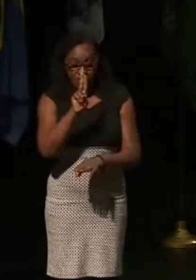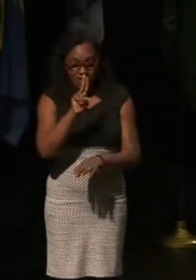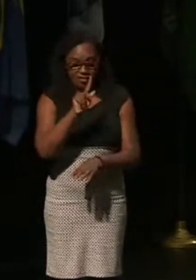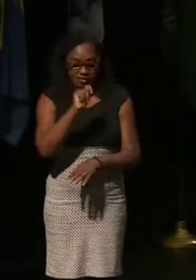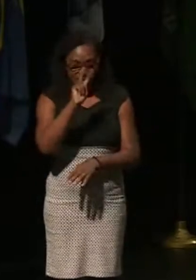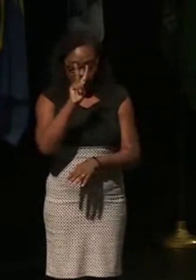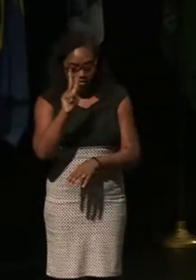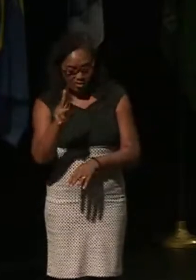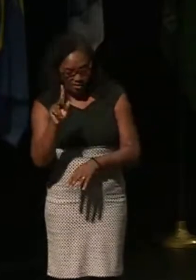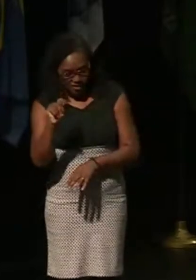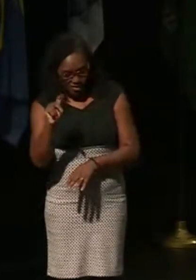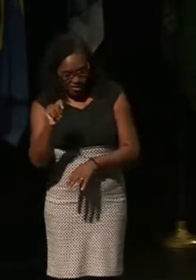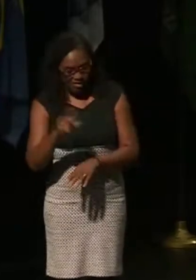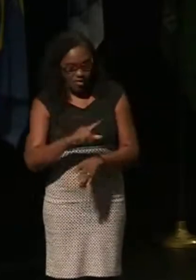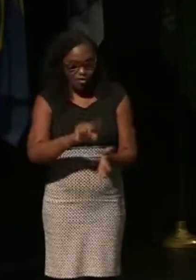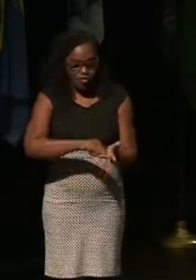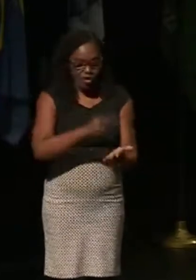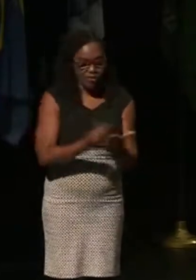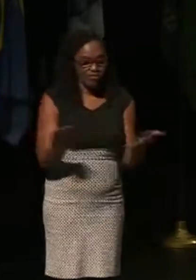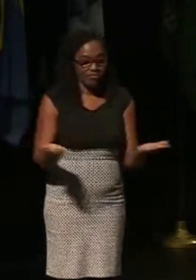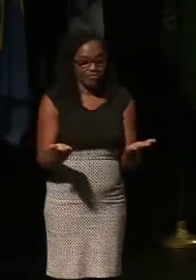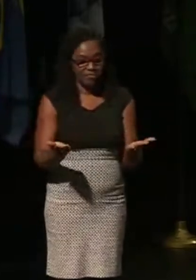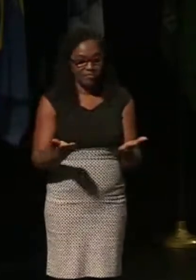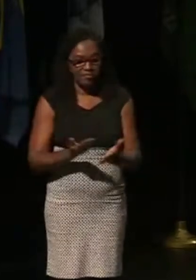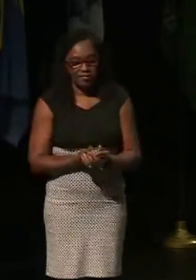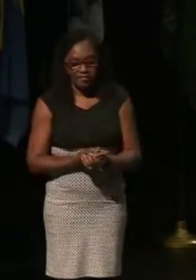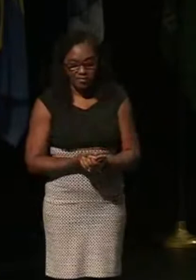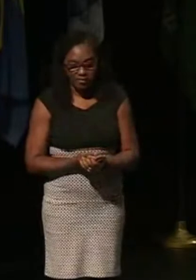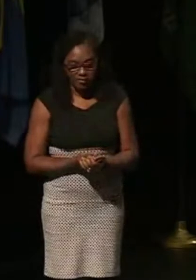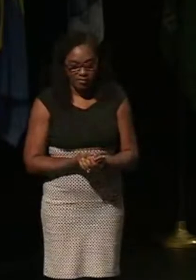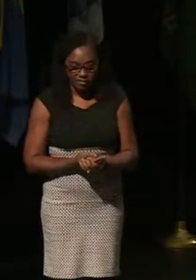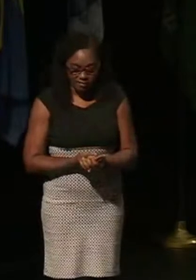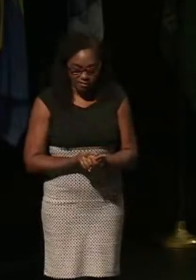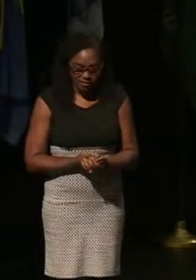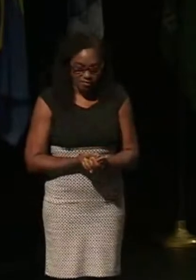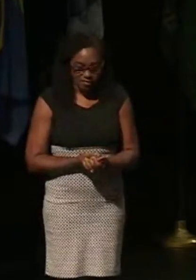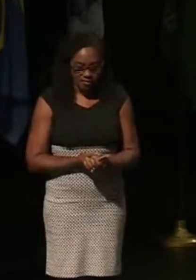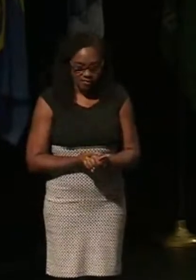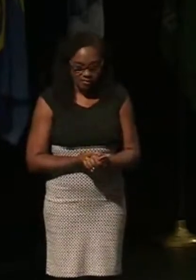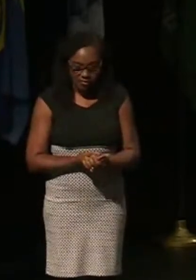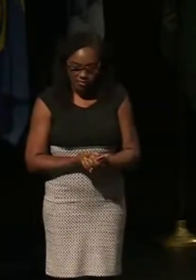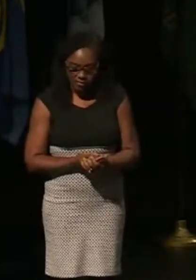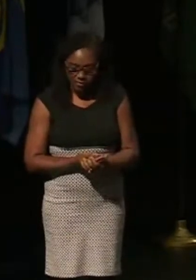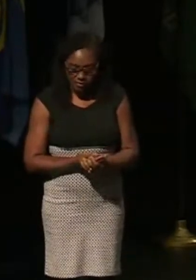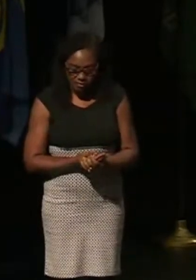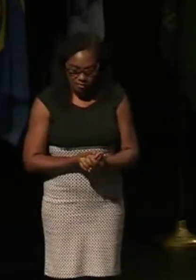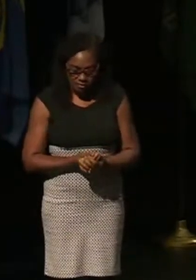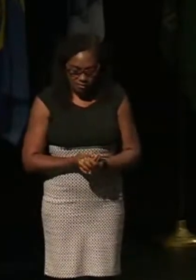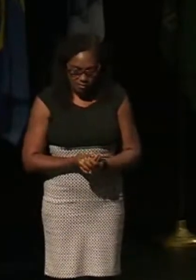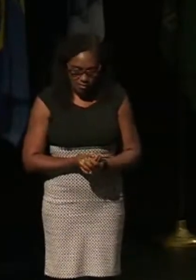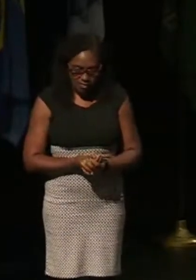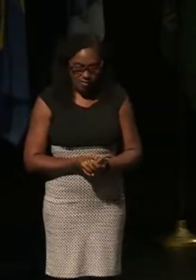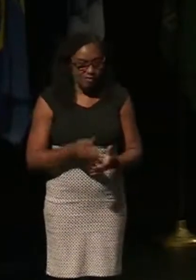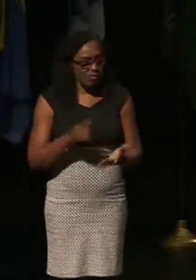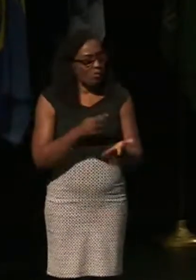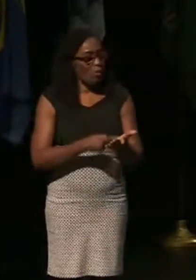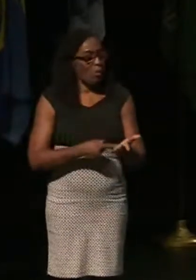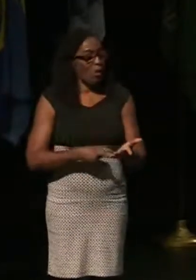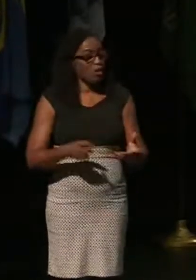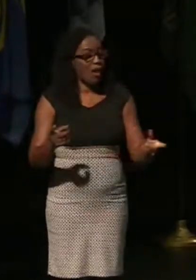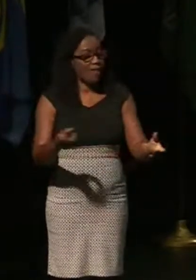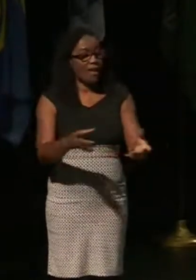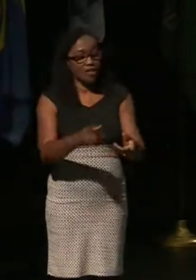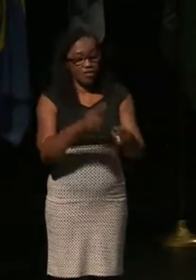UTT turns 18, a number which today represents a coming of age in many ways. The achievements attained